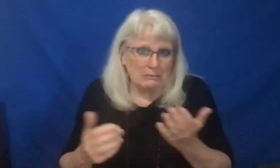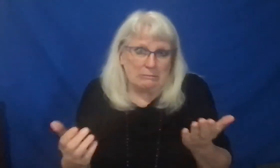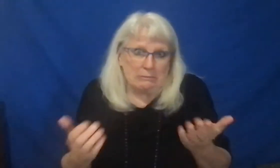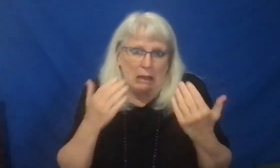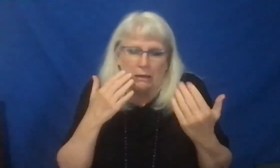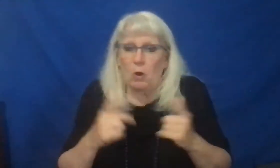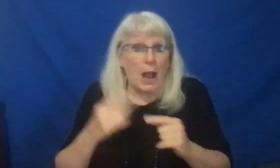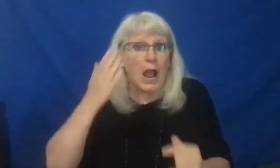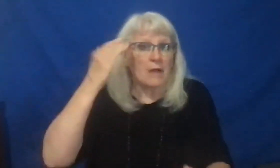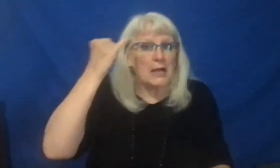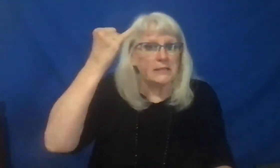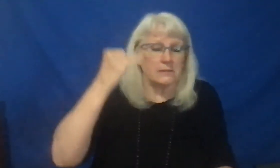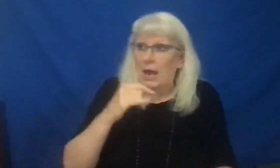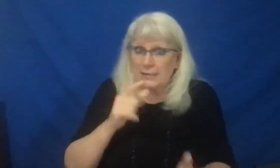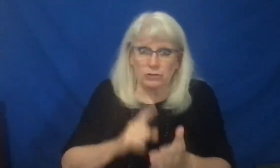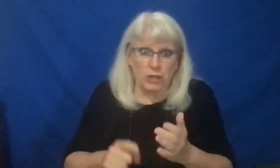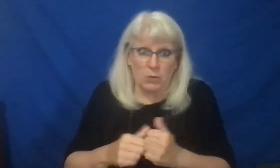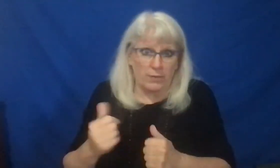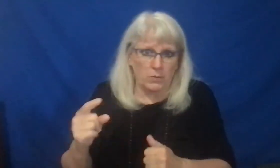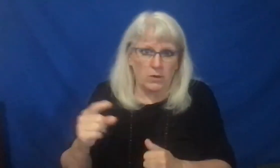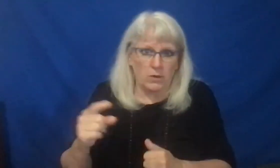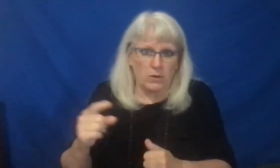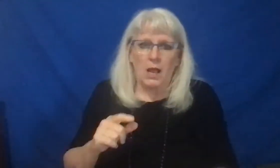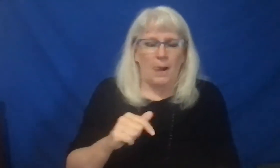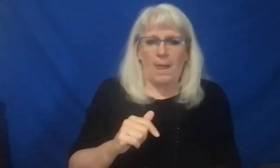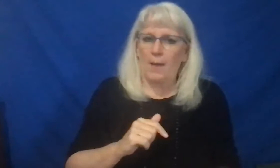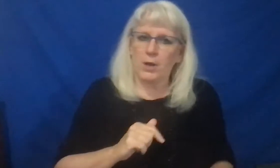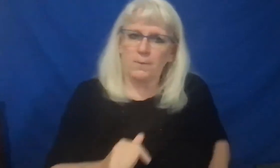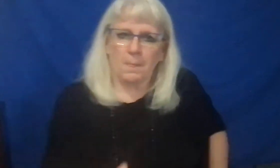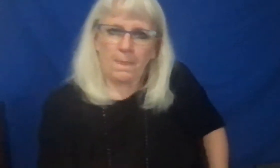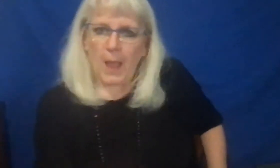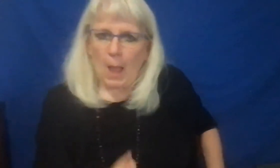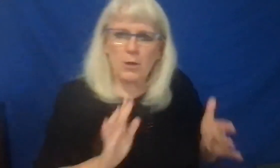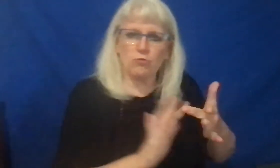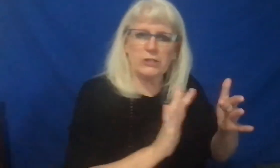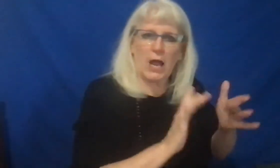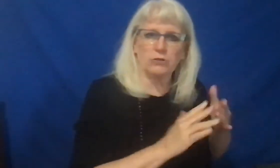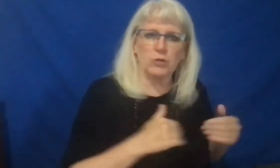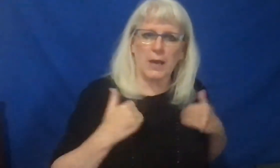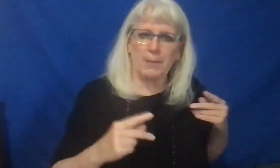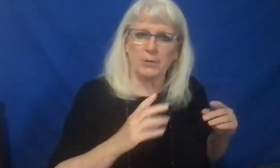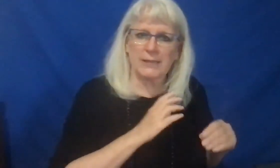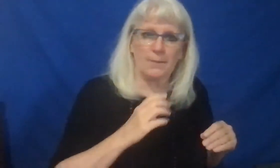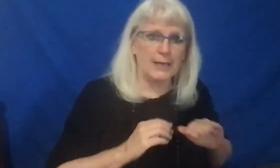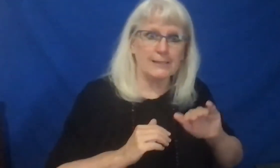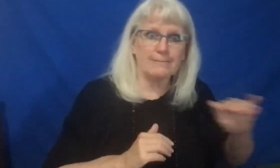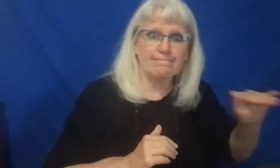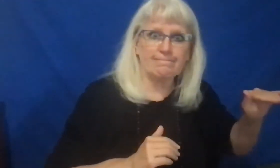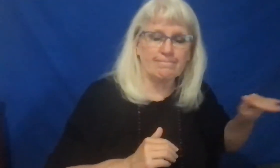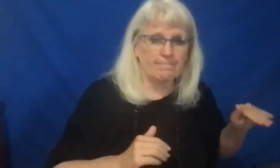even check with anyone. But I started going, I'm going to start reaching out to a ton of young people's committees. I didn't realize that this wasn't a normal